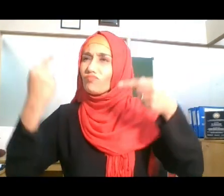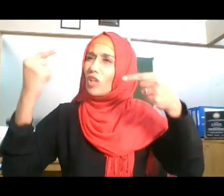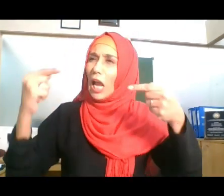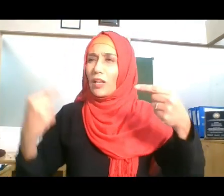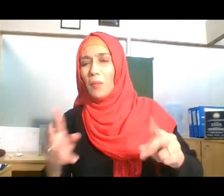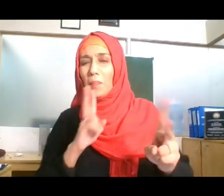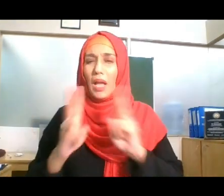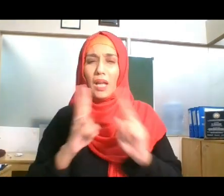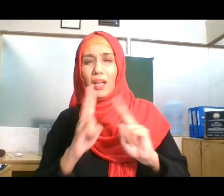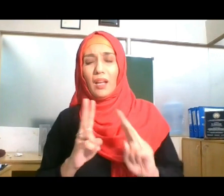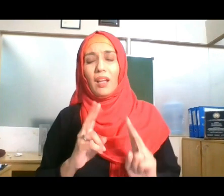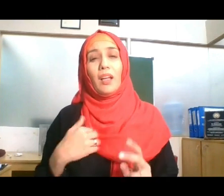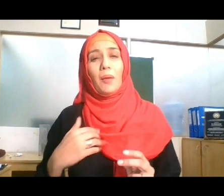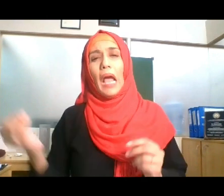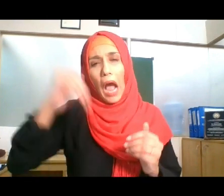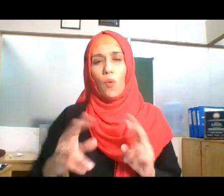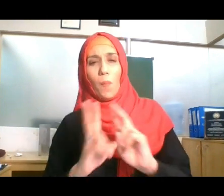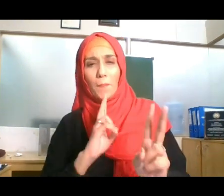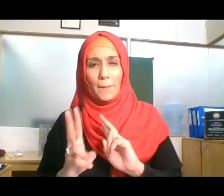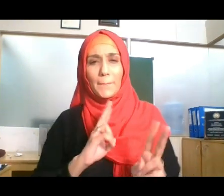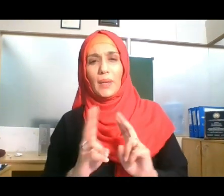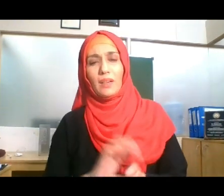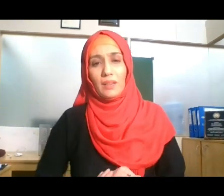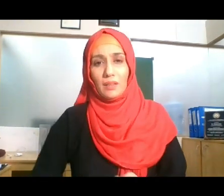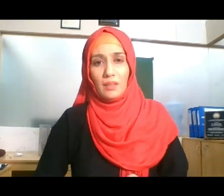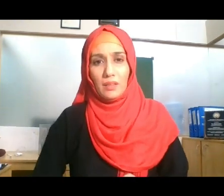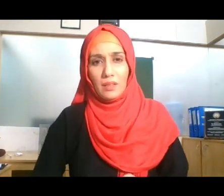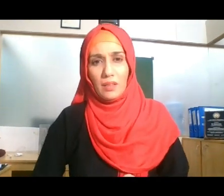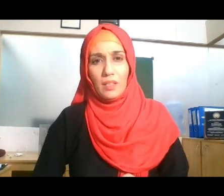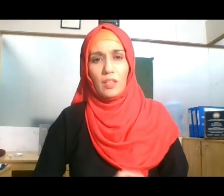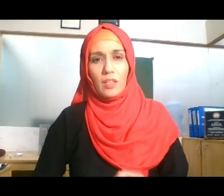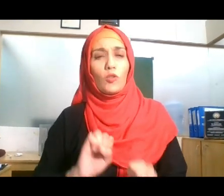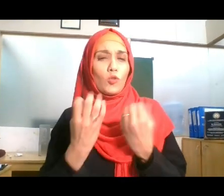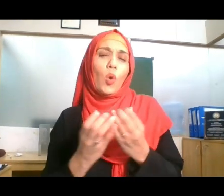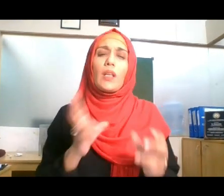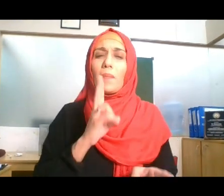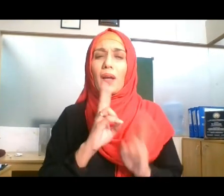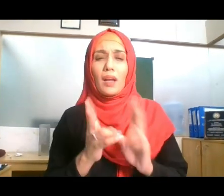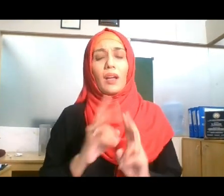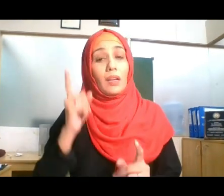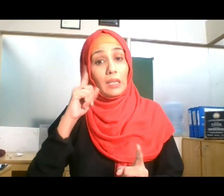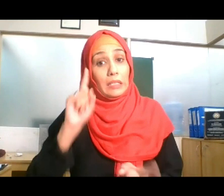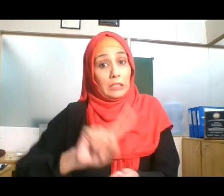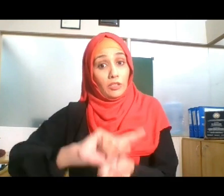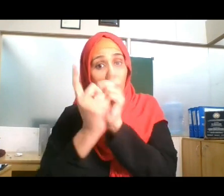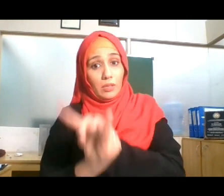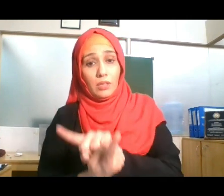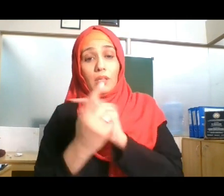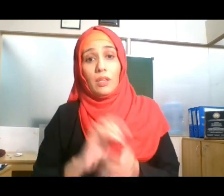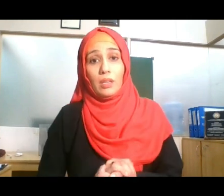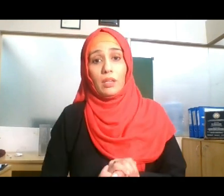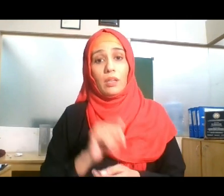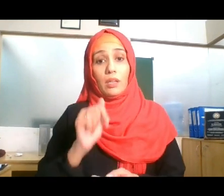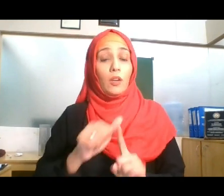minority participation towards, securing a very socially just transition towards inclusive development that